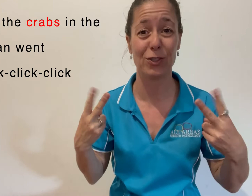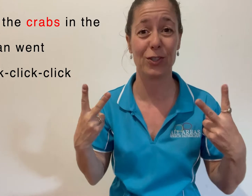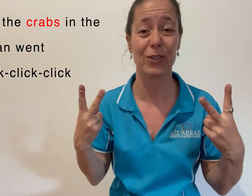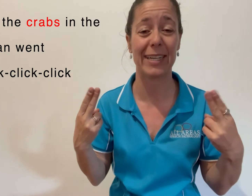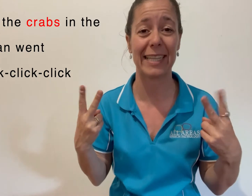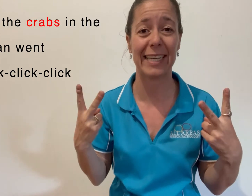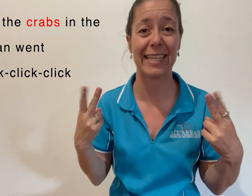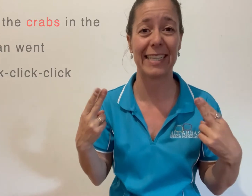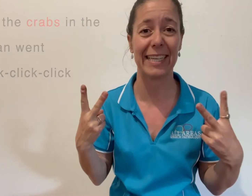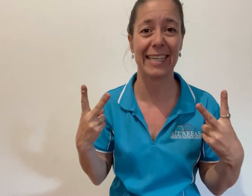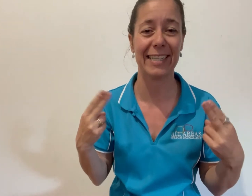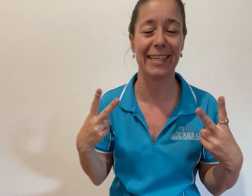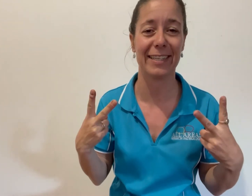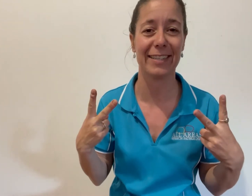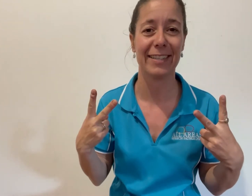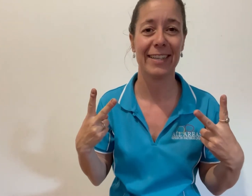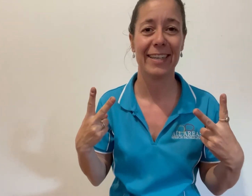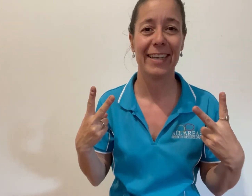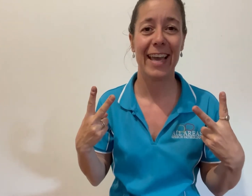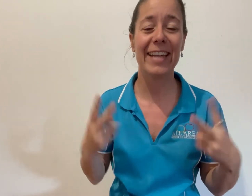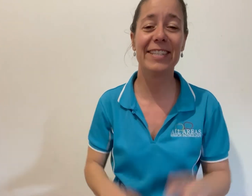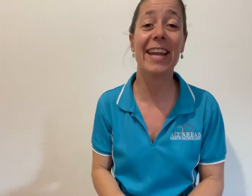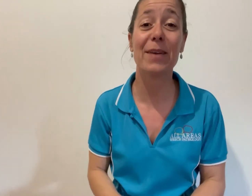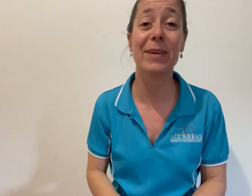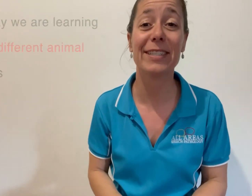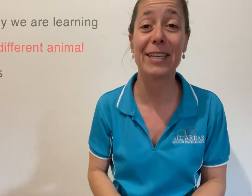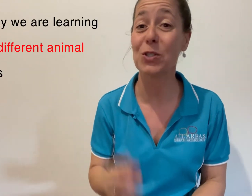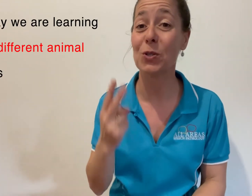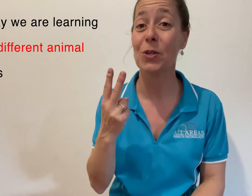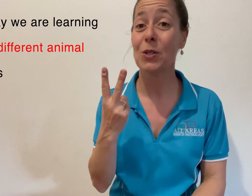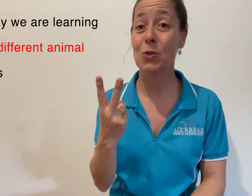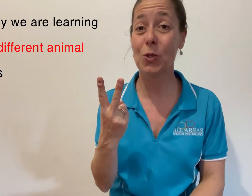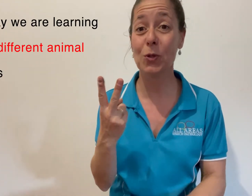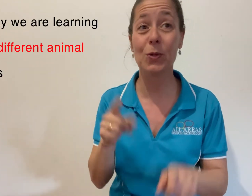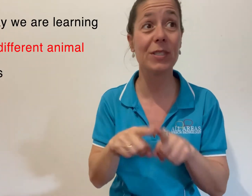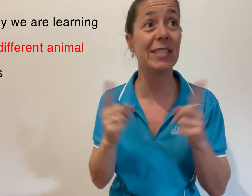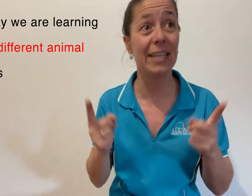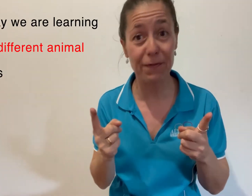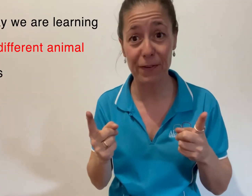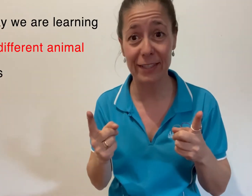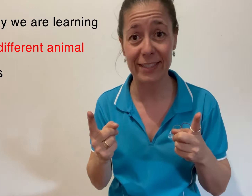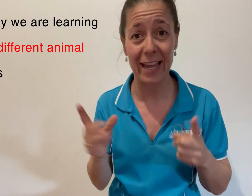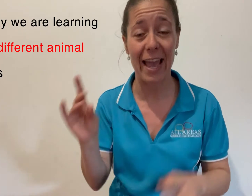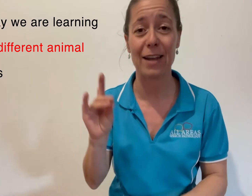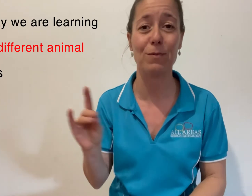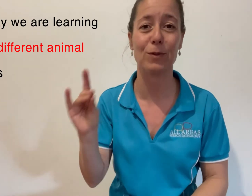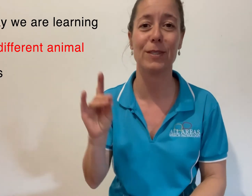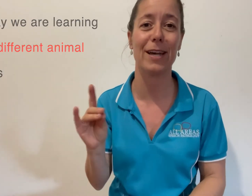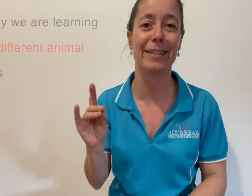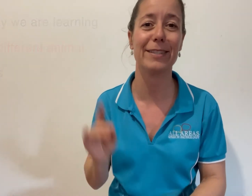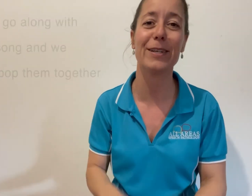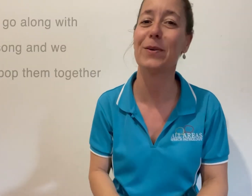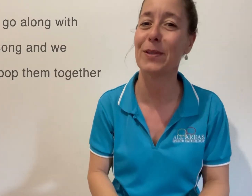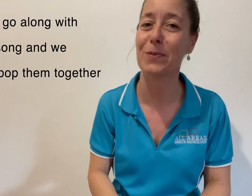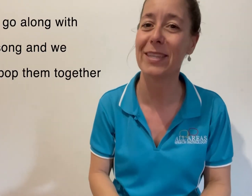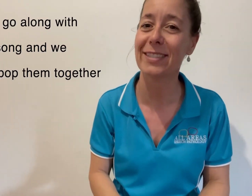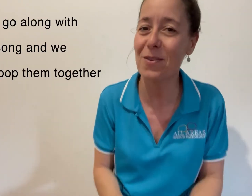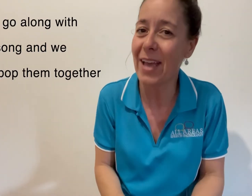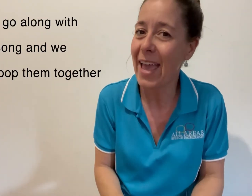go click, click, click. And today I'm going to teach you two different animal signs to go along with this song, and then we